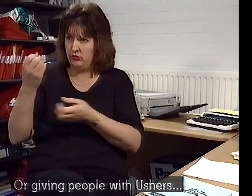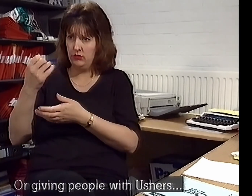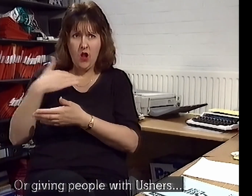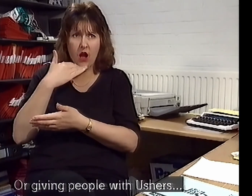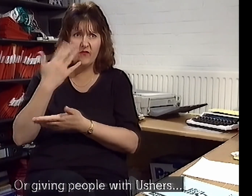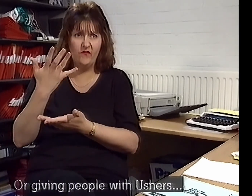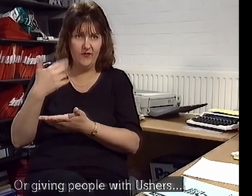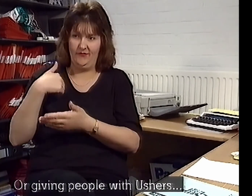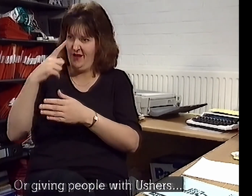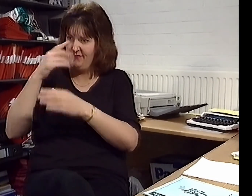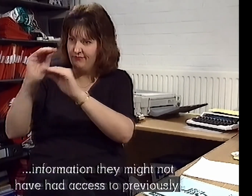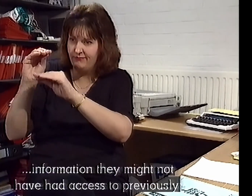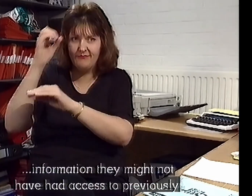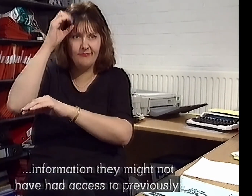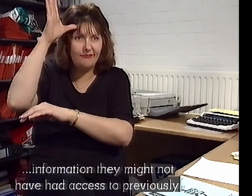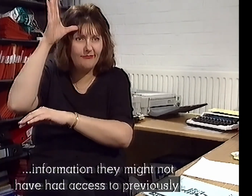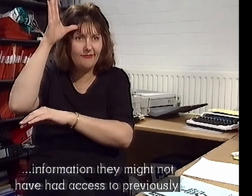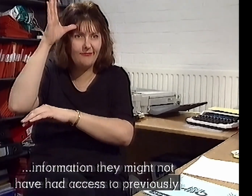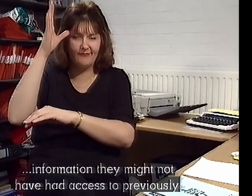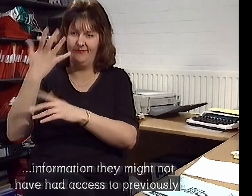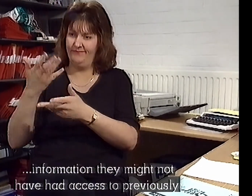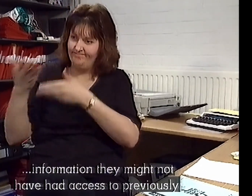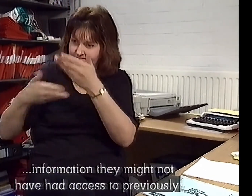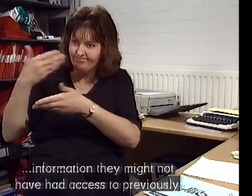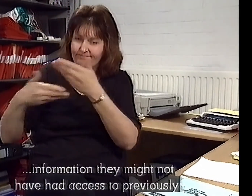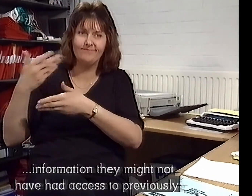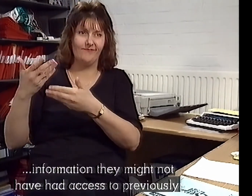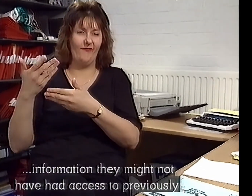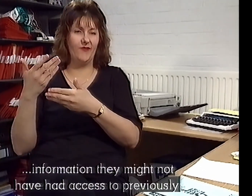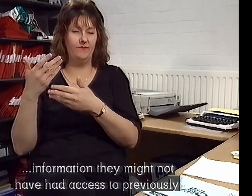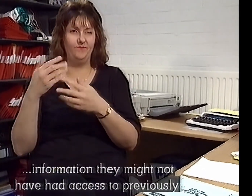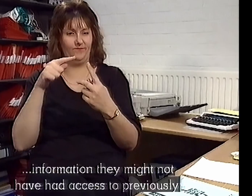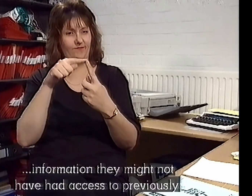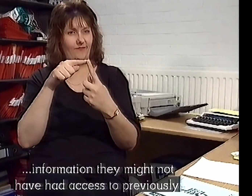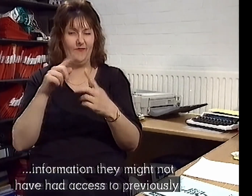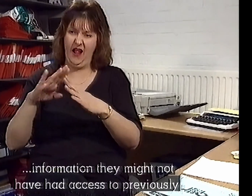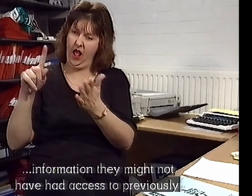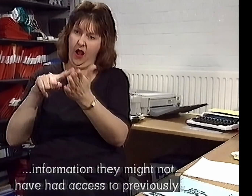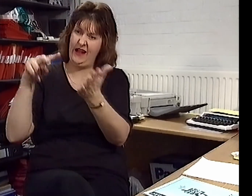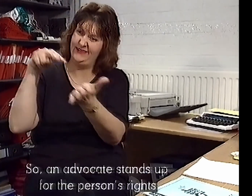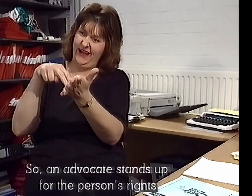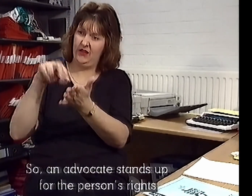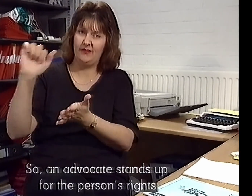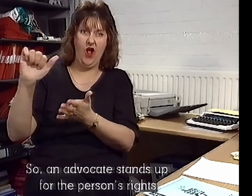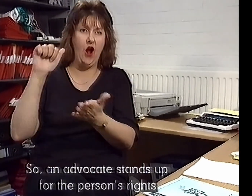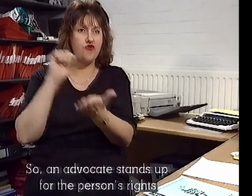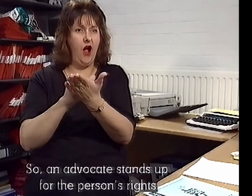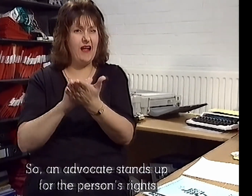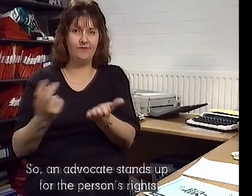Ushers themselves the information they might not have had access to previously. So an advocate stands